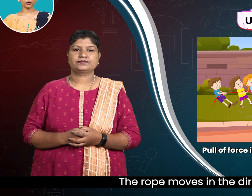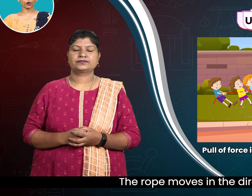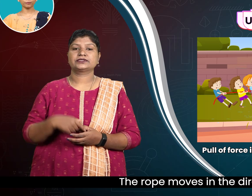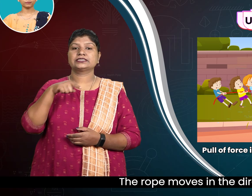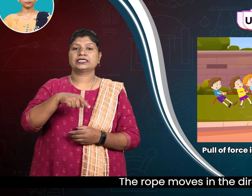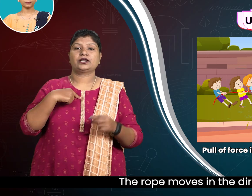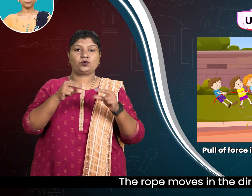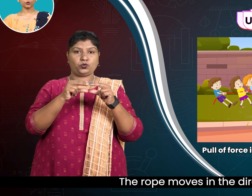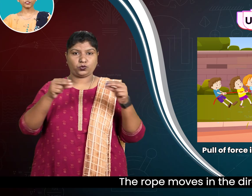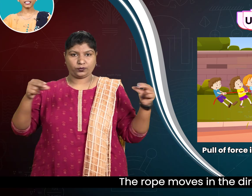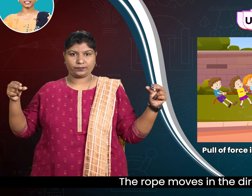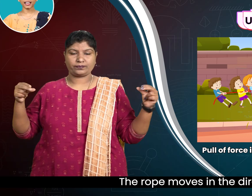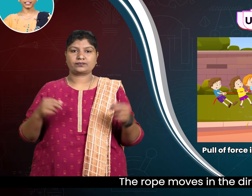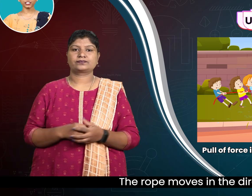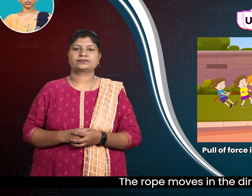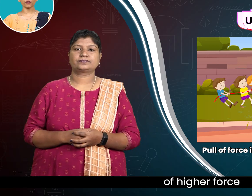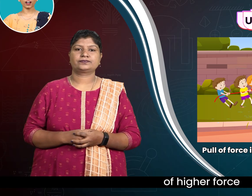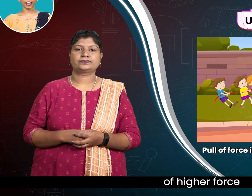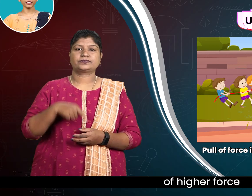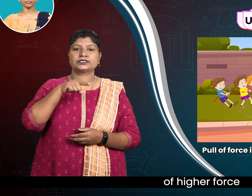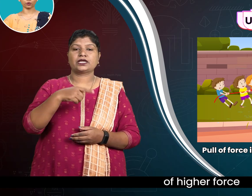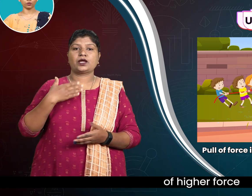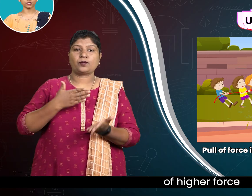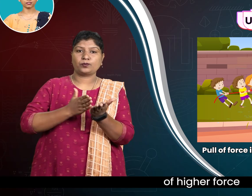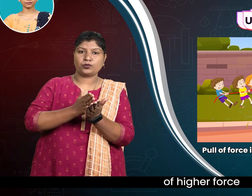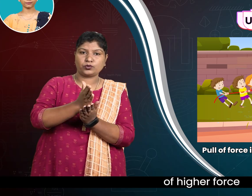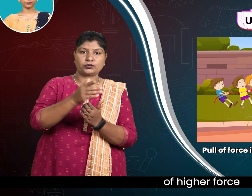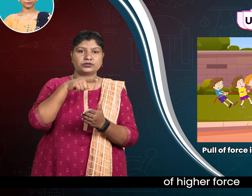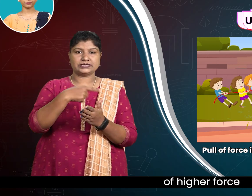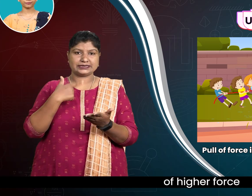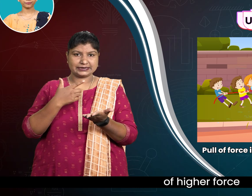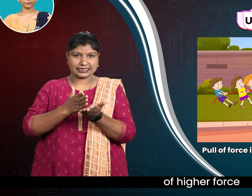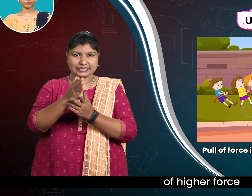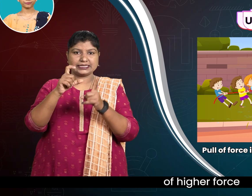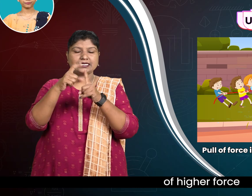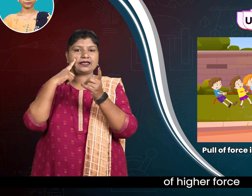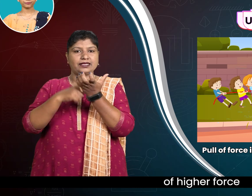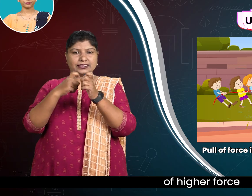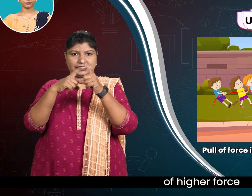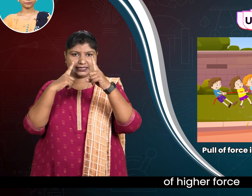The rope moves in the direction of higher force